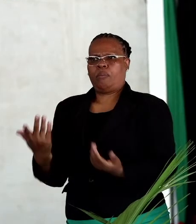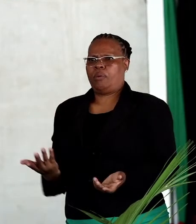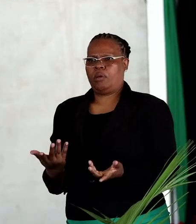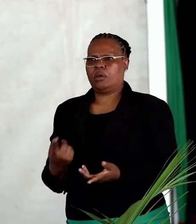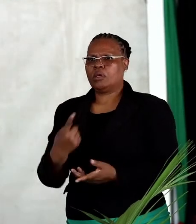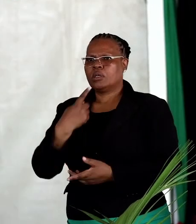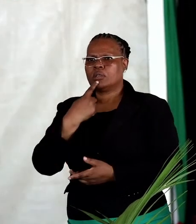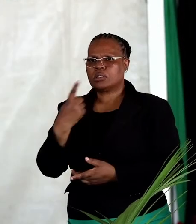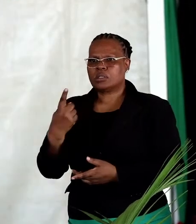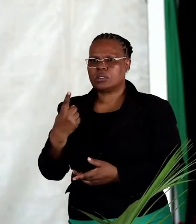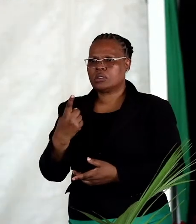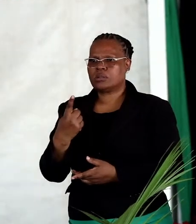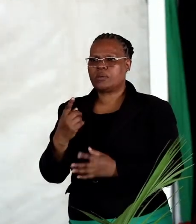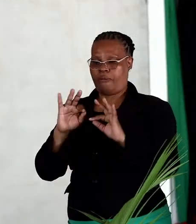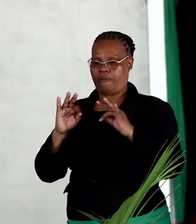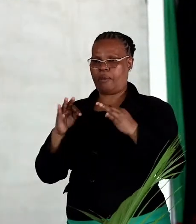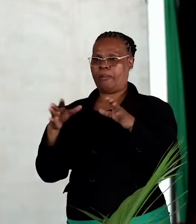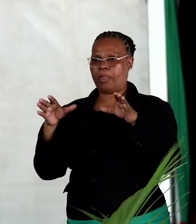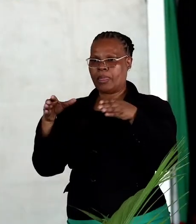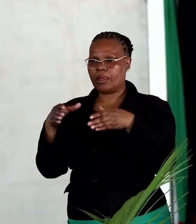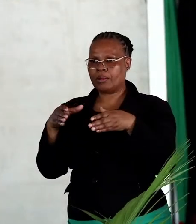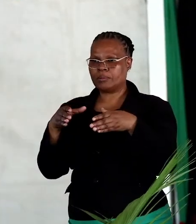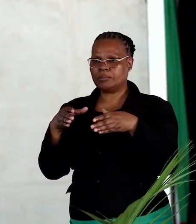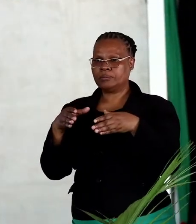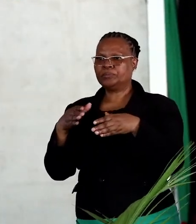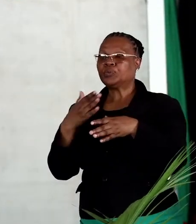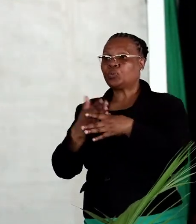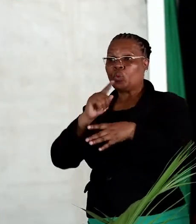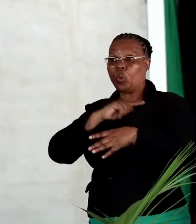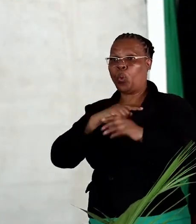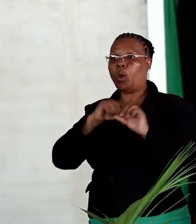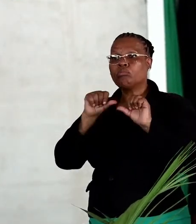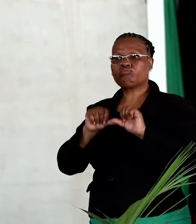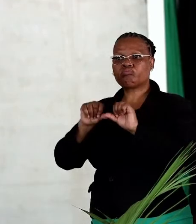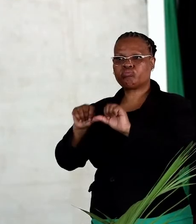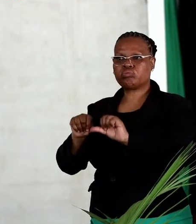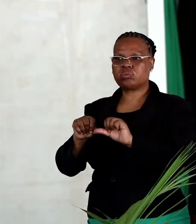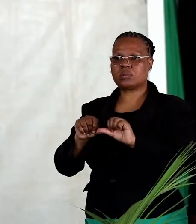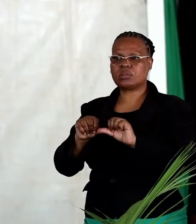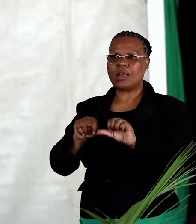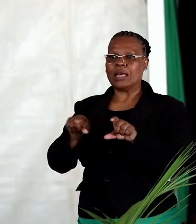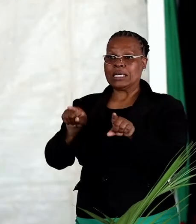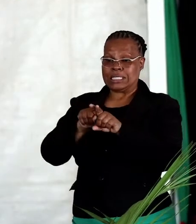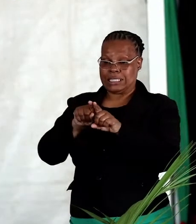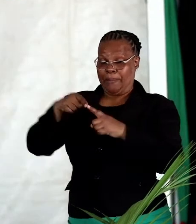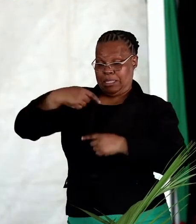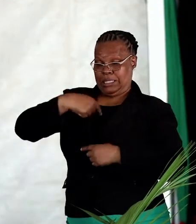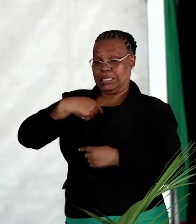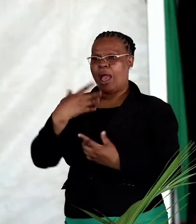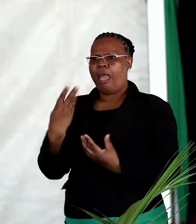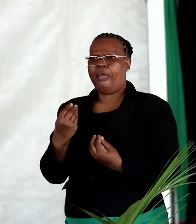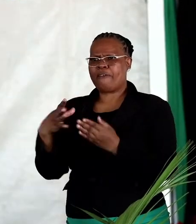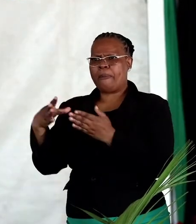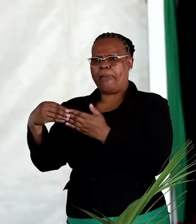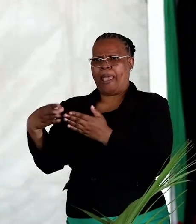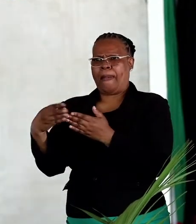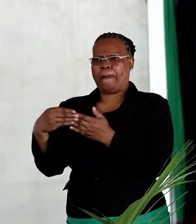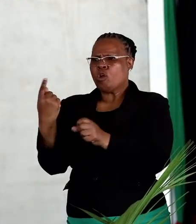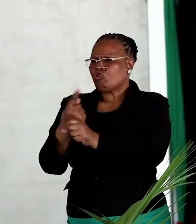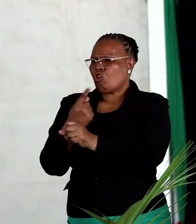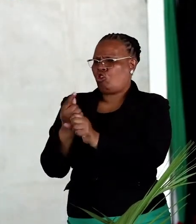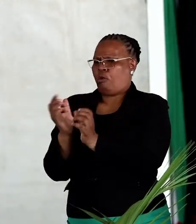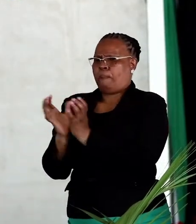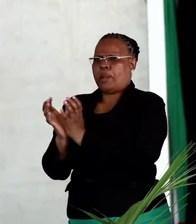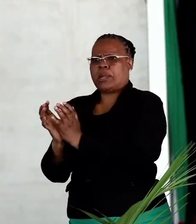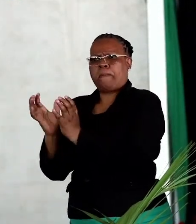were going with the family committee, sihamba meetings kulonyaka kupheleyo 2022, kulungiselelwa aba